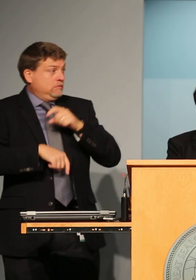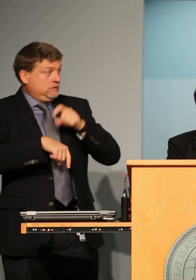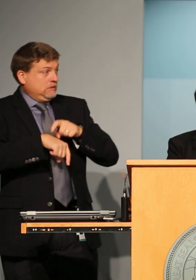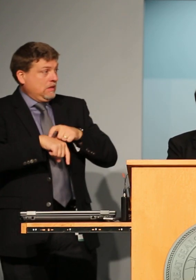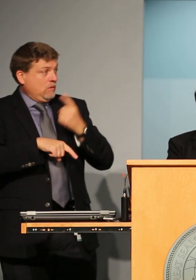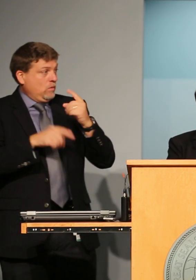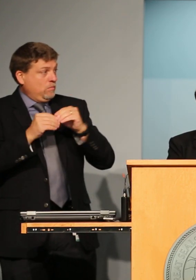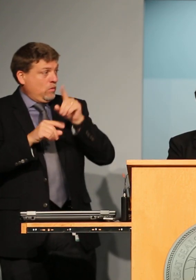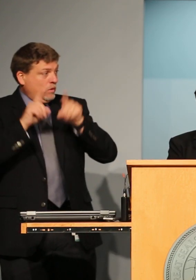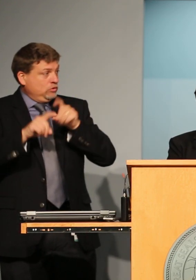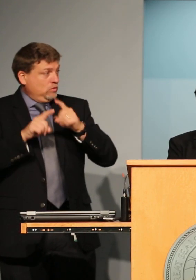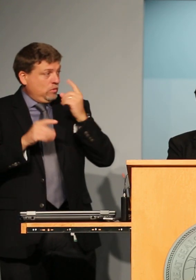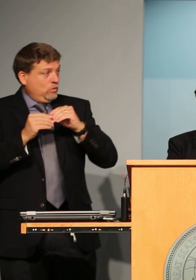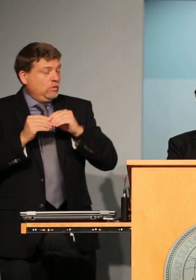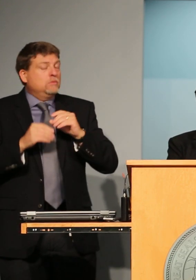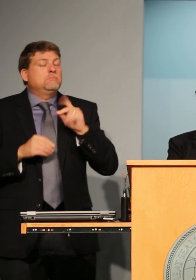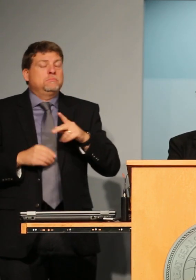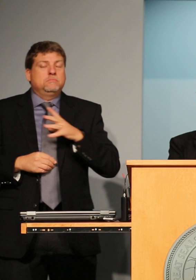question. This is it.